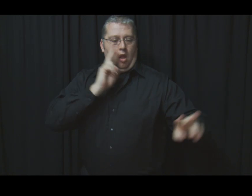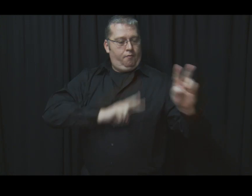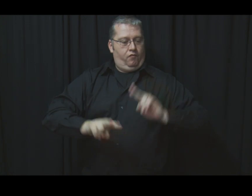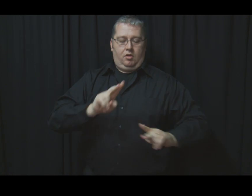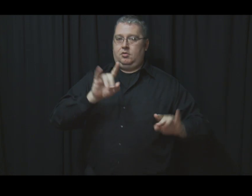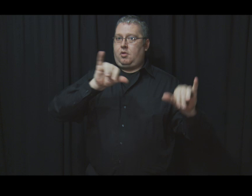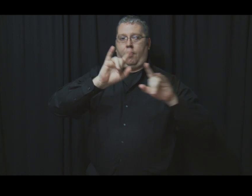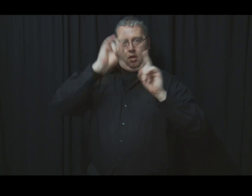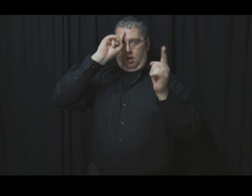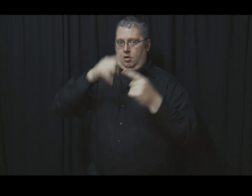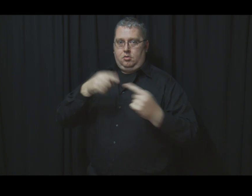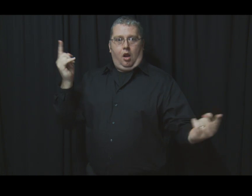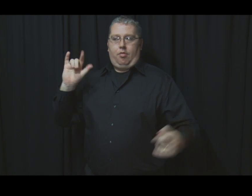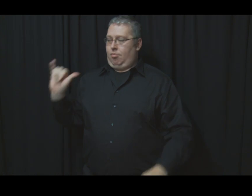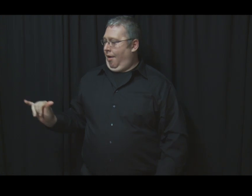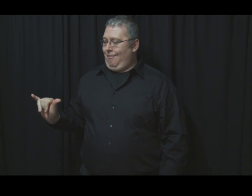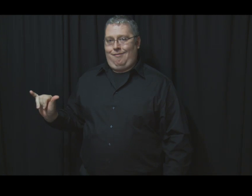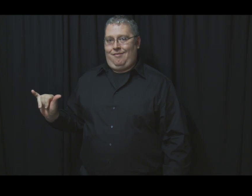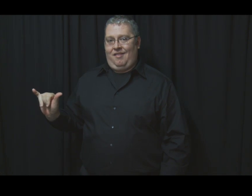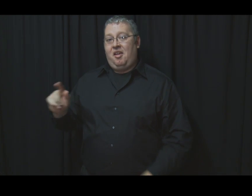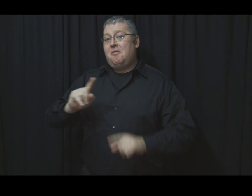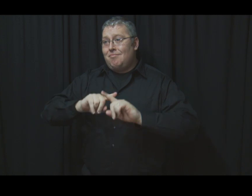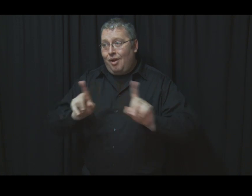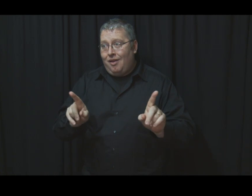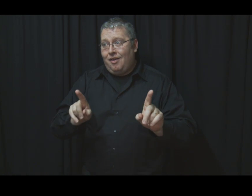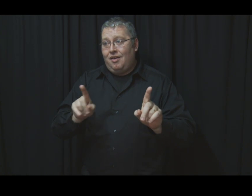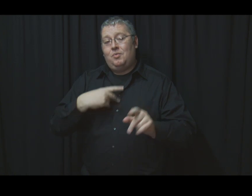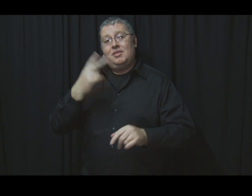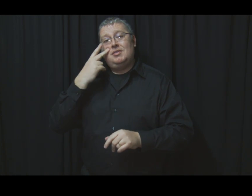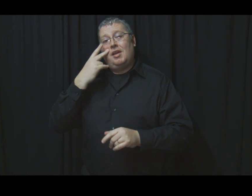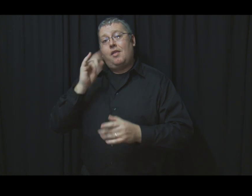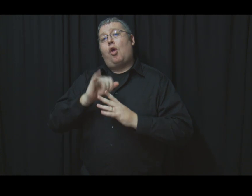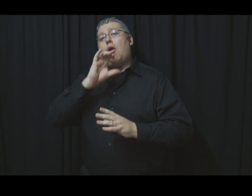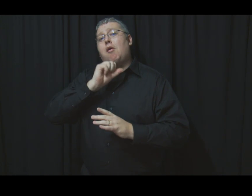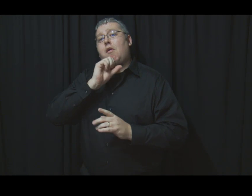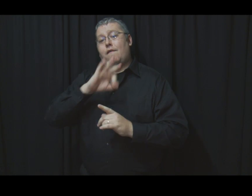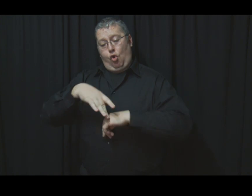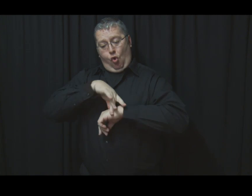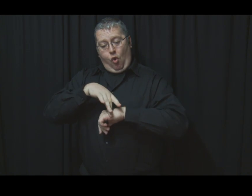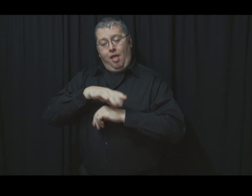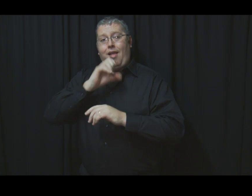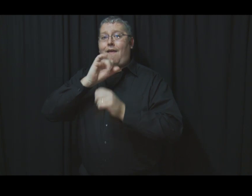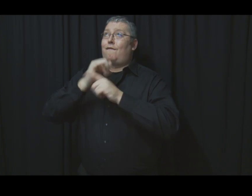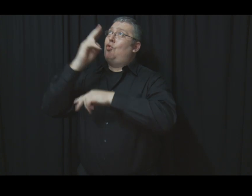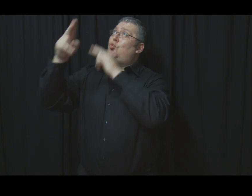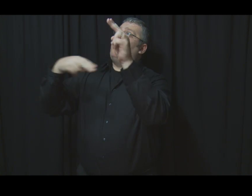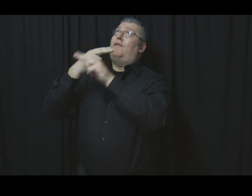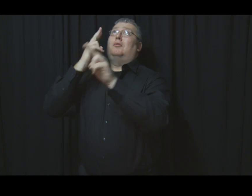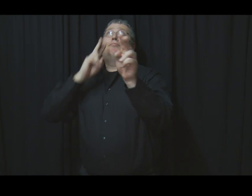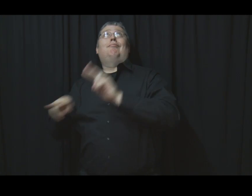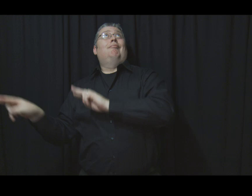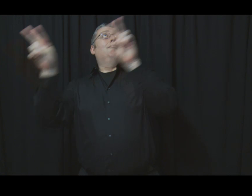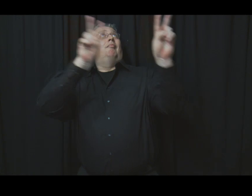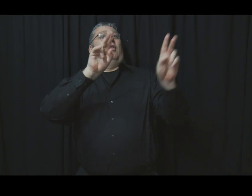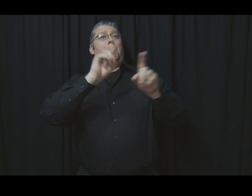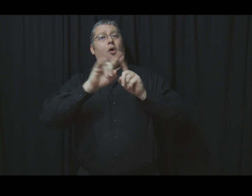contradicts that. But as far as the age of the earth, the age of the universe, even when it comes to the fossil record, that's why I